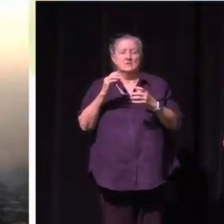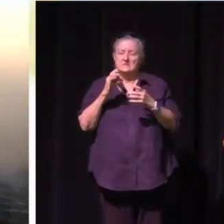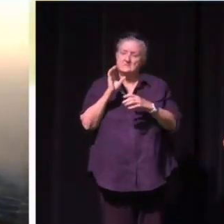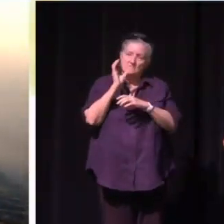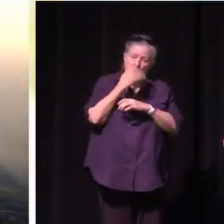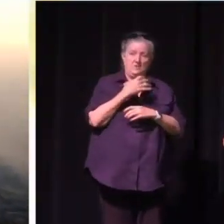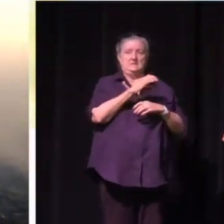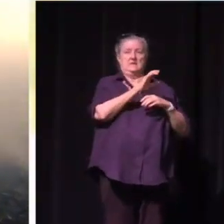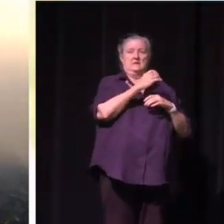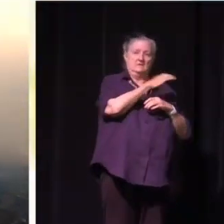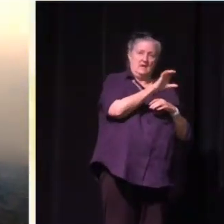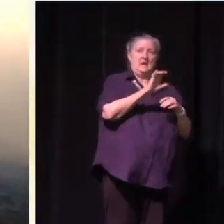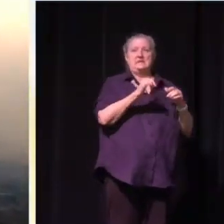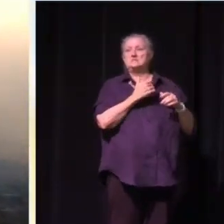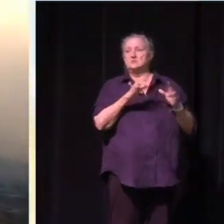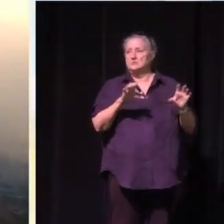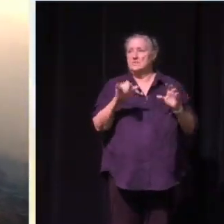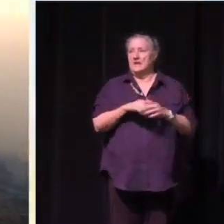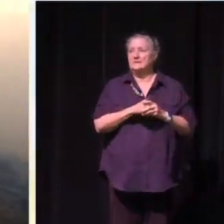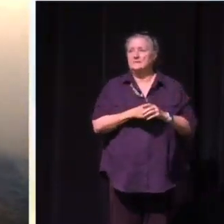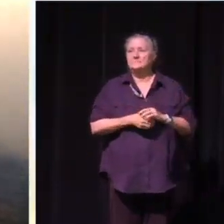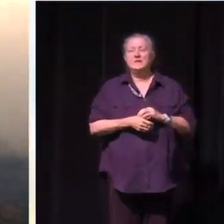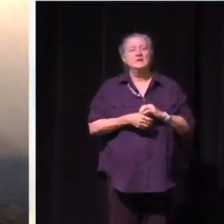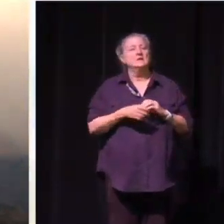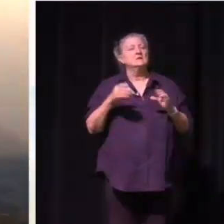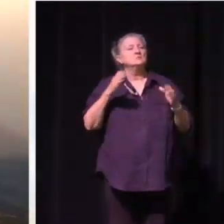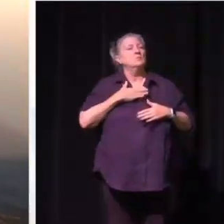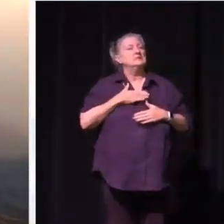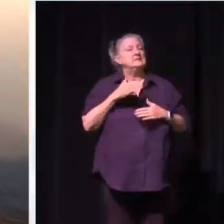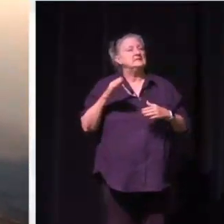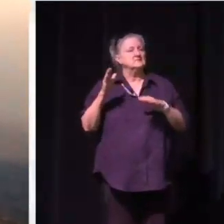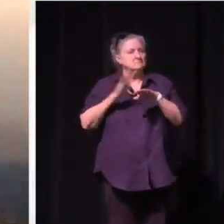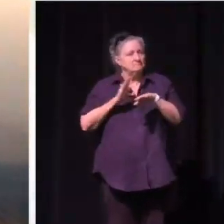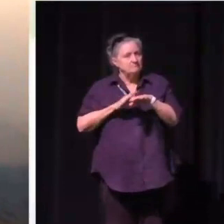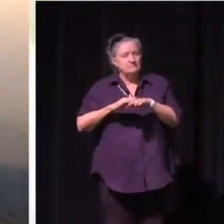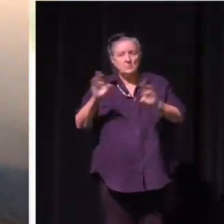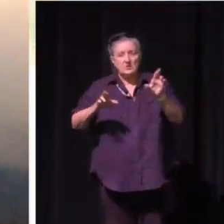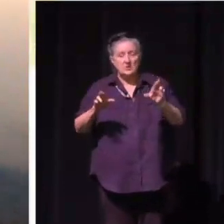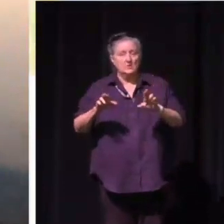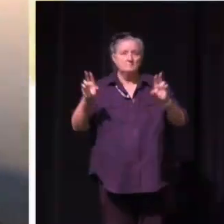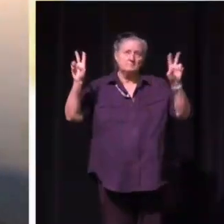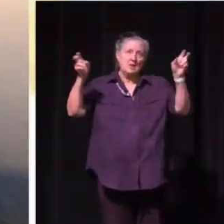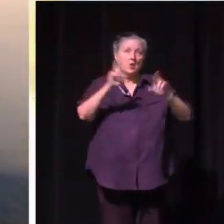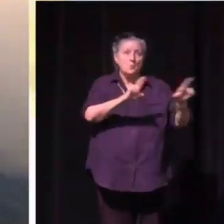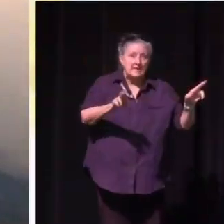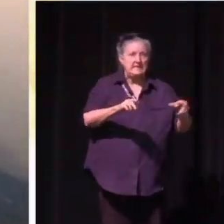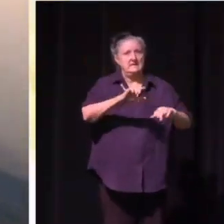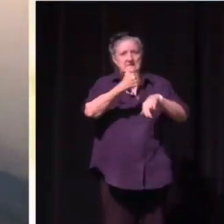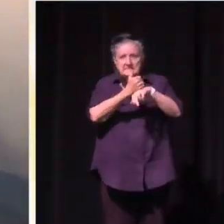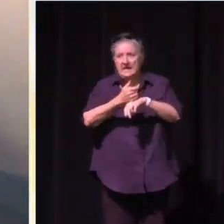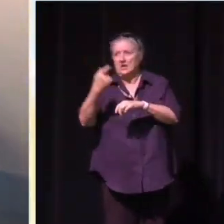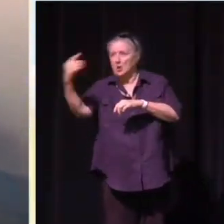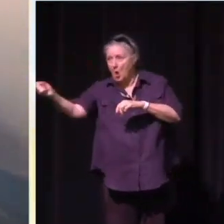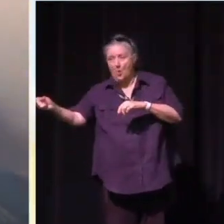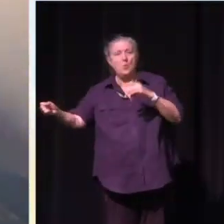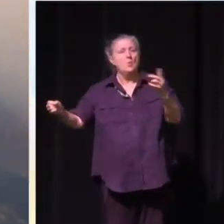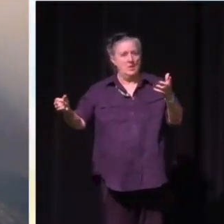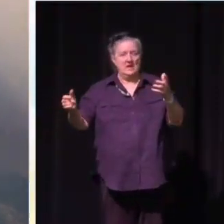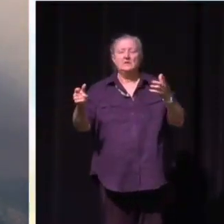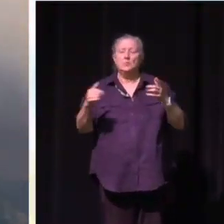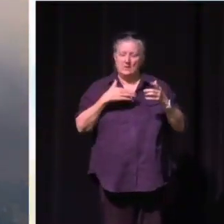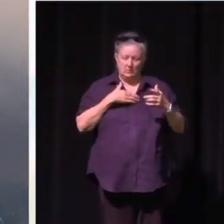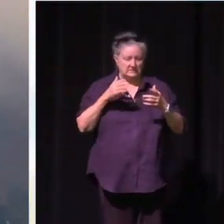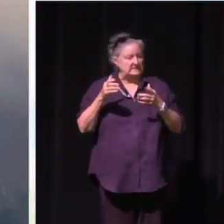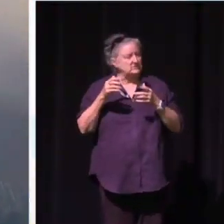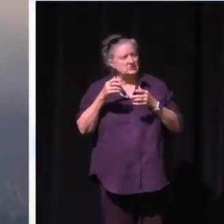difficult for us. So please heed the warnings, ready, set, go, and then we will get you back into your homes as